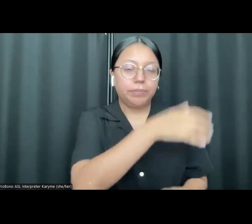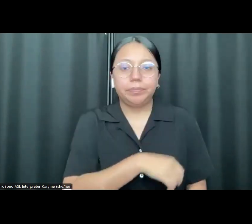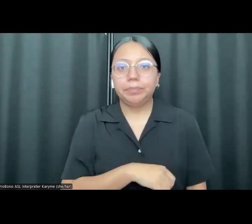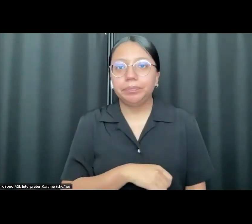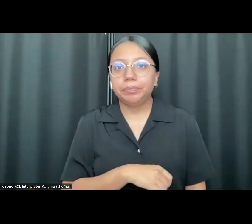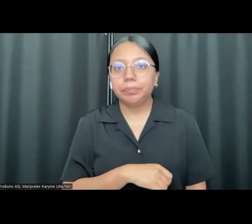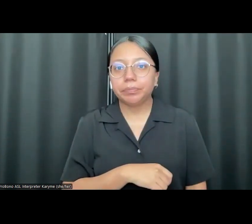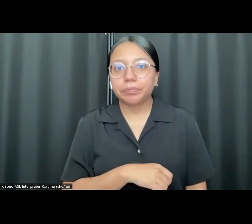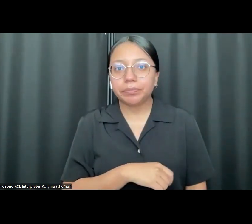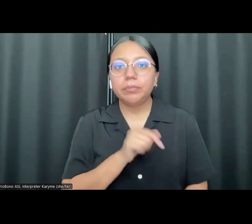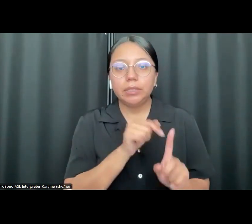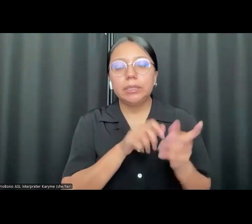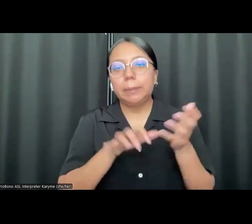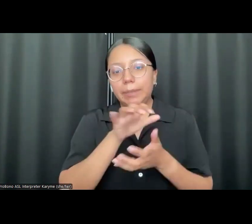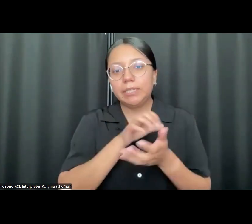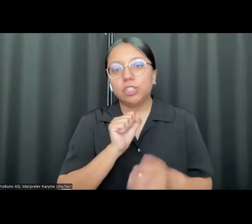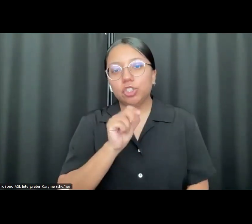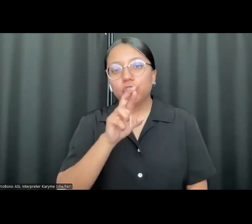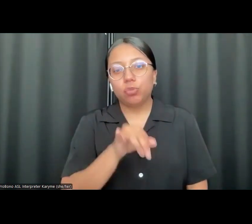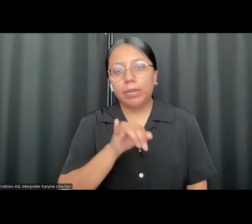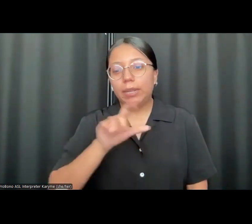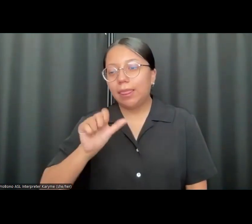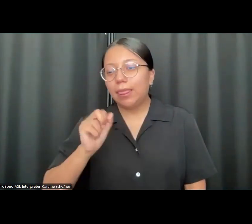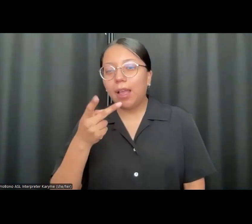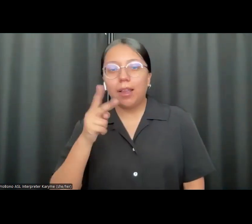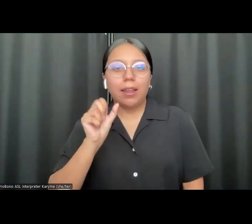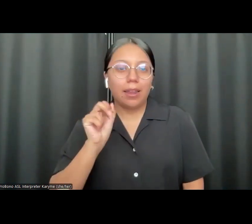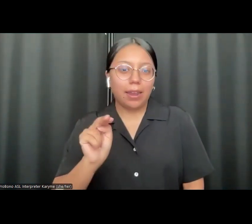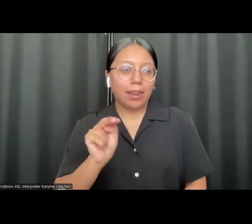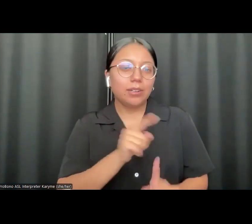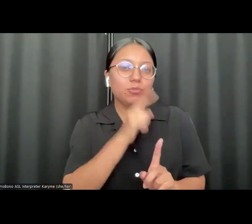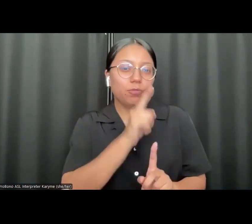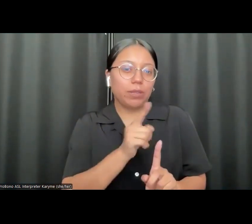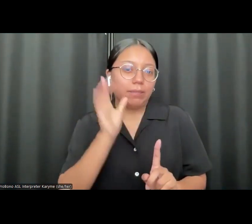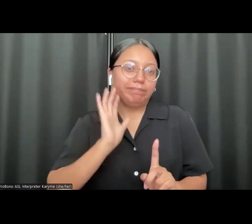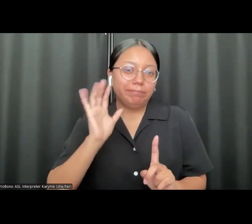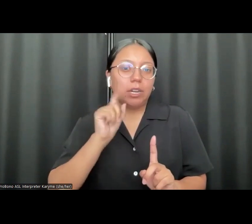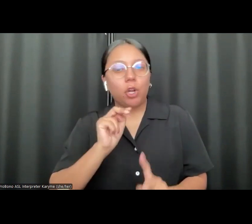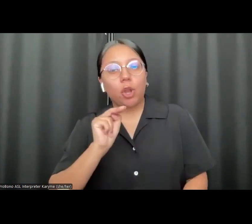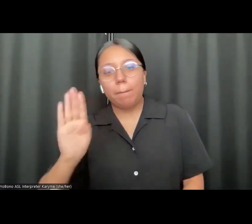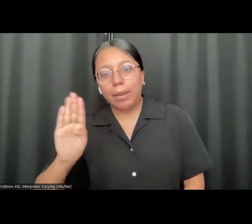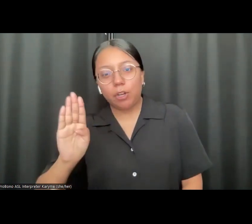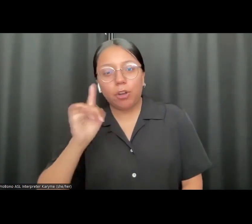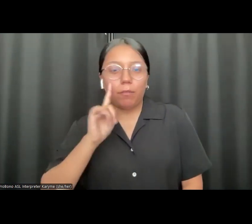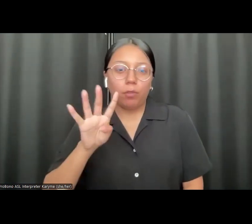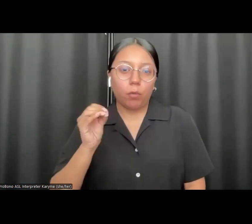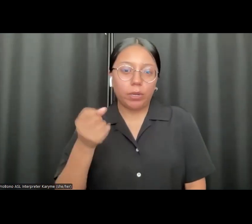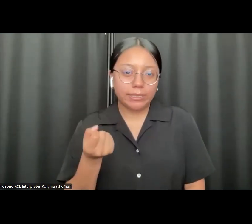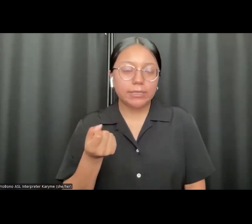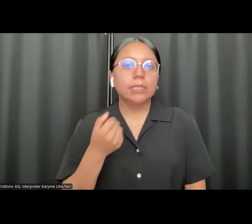very non-binary, that's short hair for the 40s, teacher and socialist feminist, and I carry her with me every day.